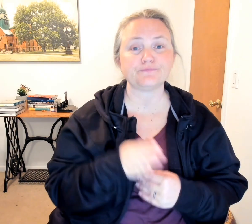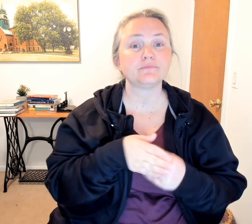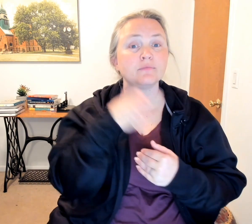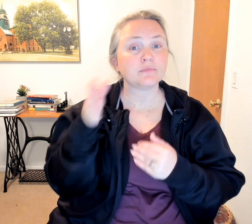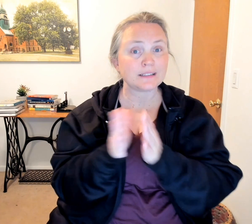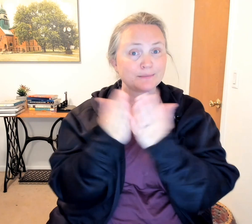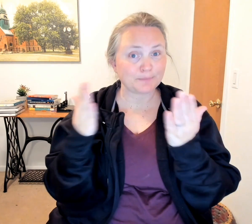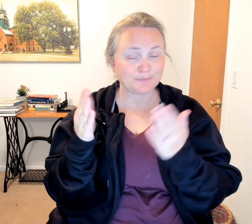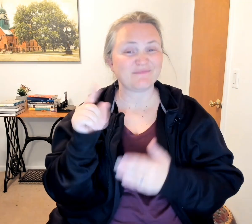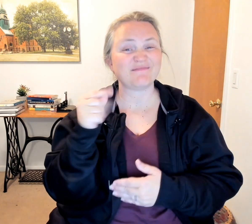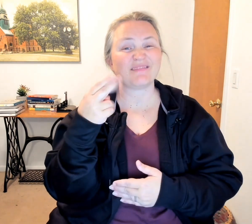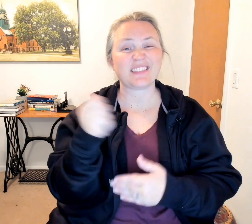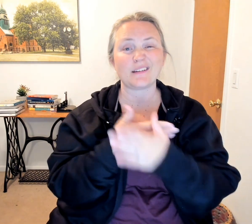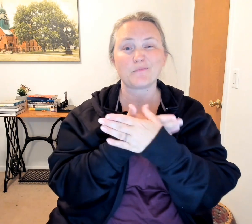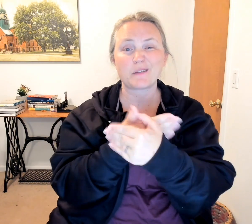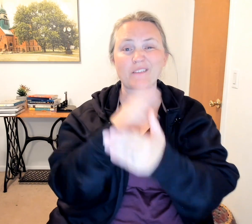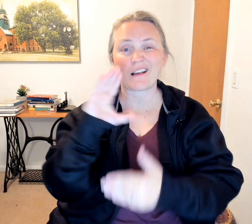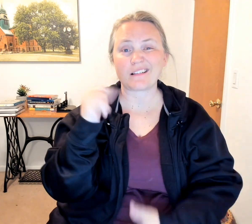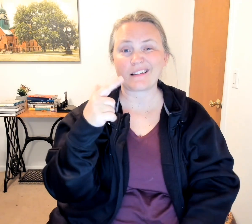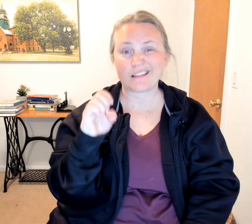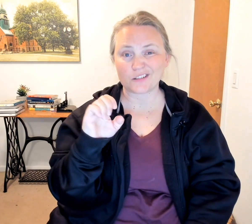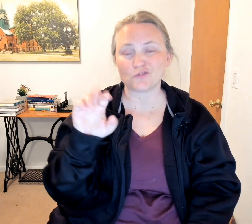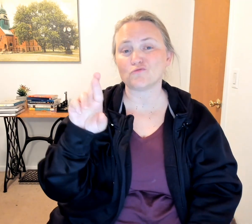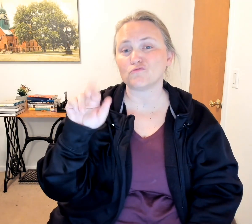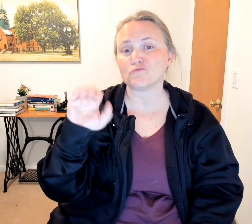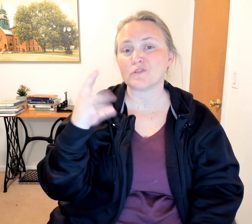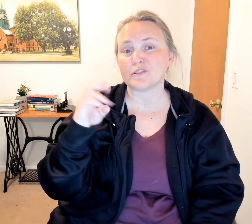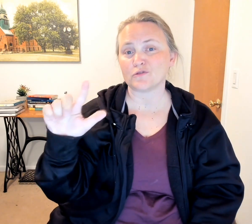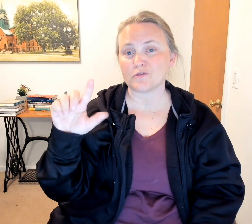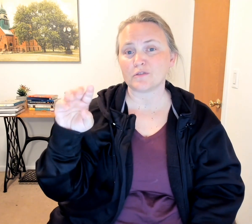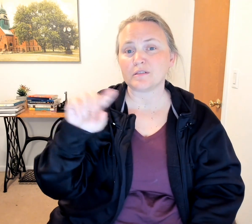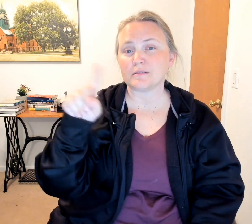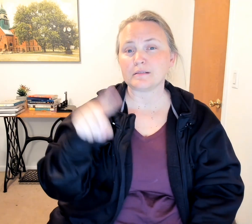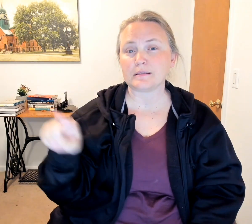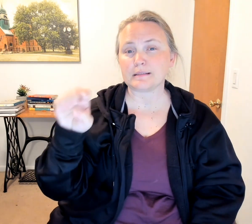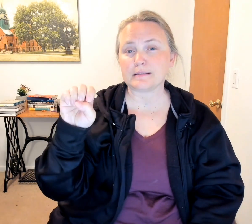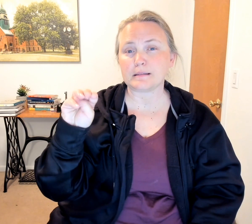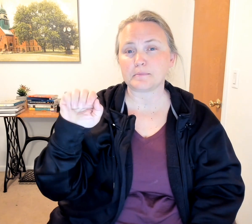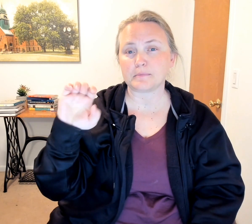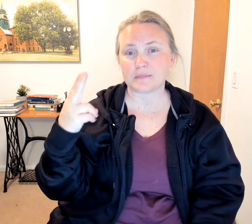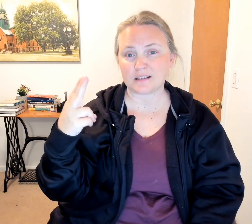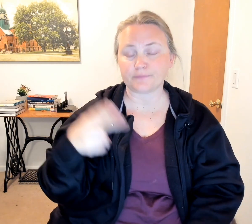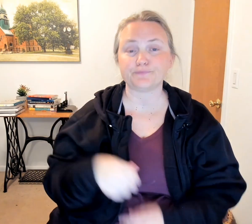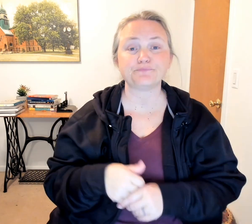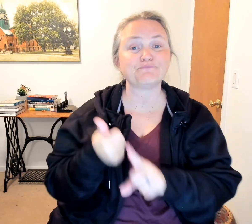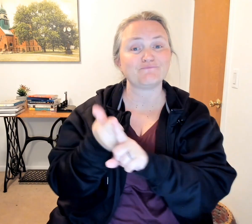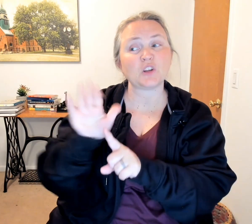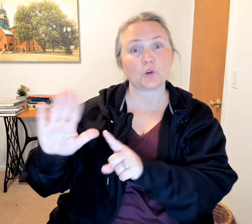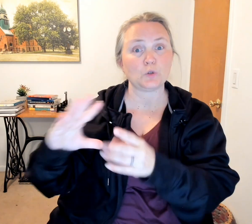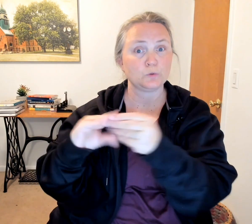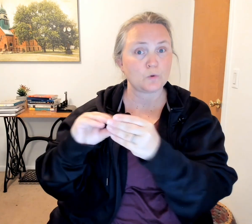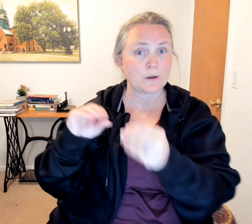is The Butterfly Cage by Rachel Zamak. This is an excellent book. It is a memoir, but I think anyone